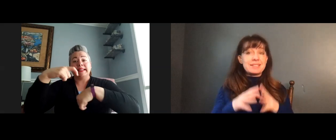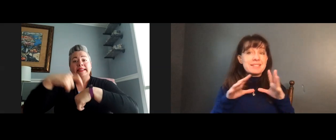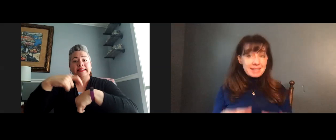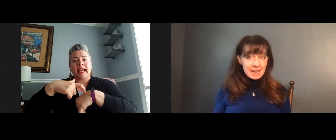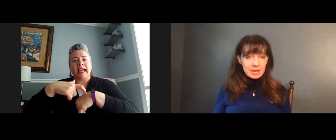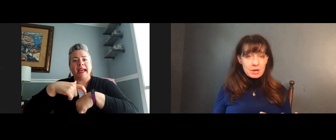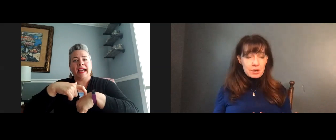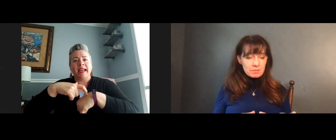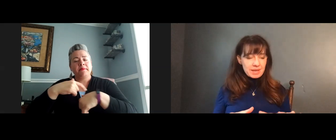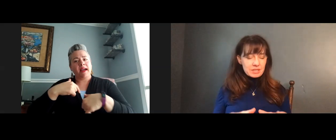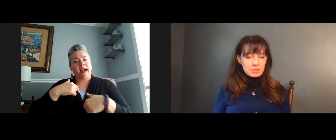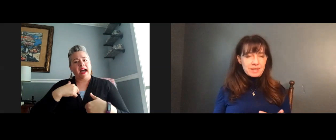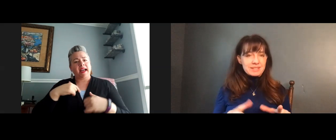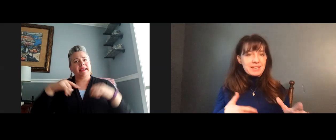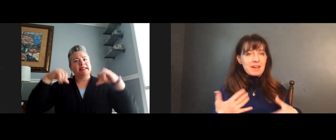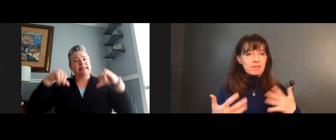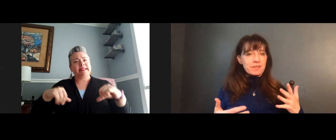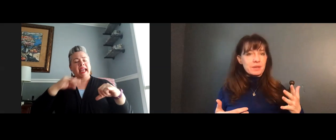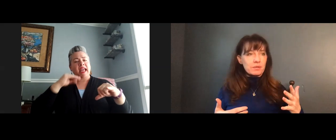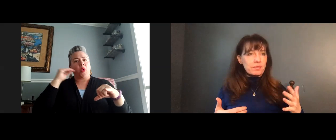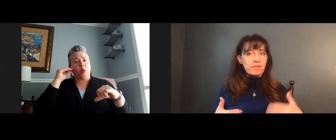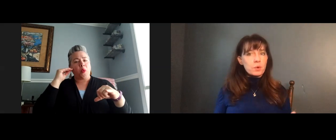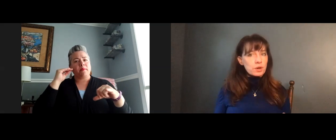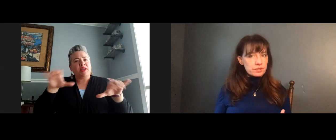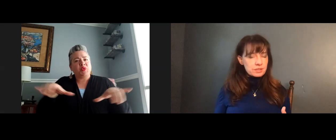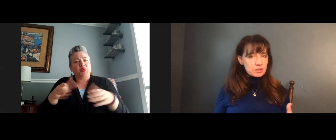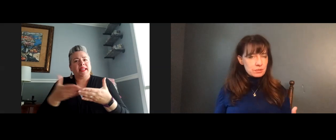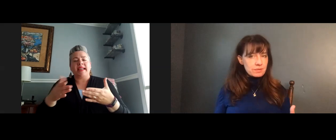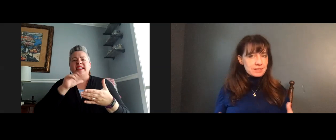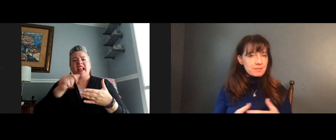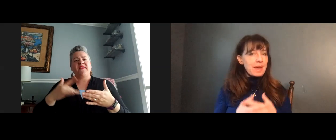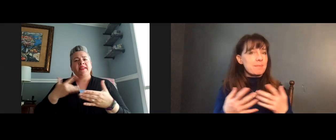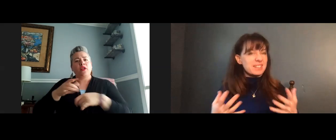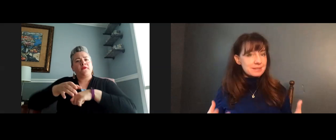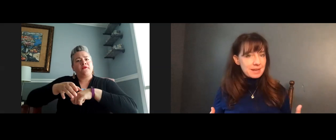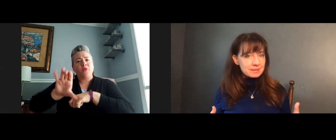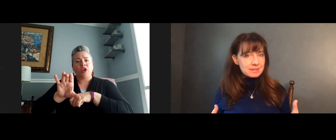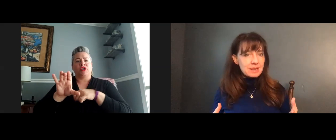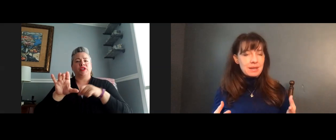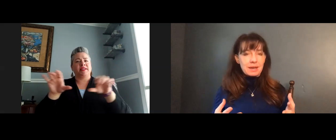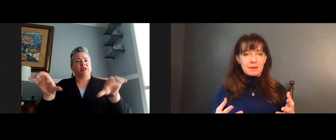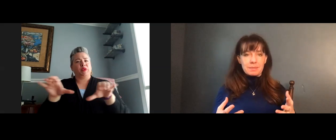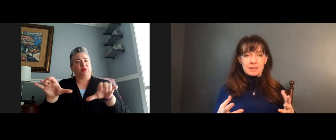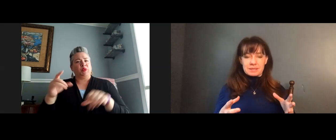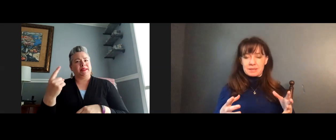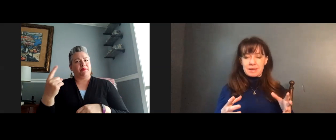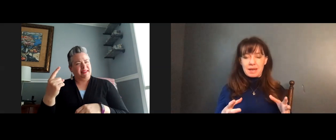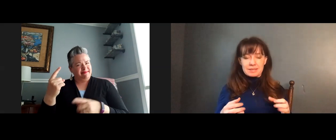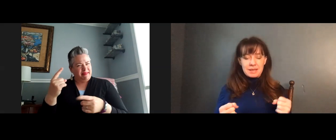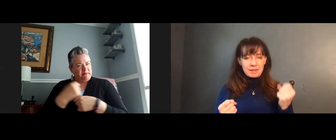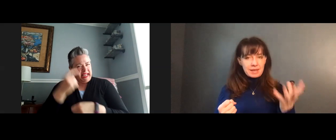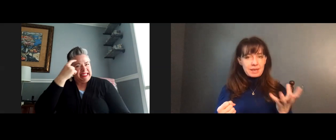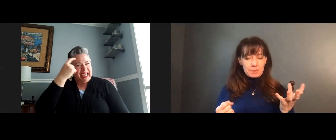stay home and do things and not feel forced to do things if that makes sense um it's